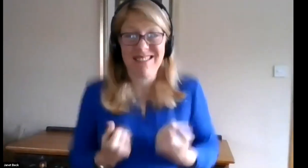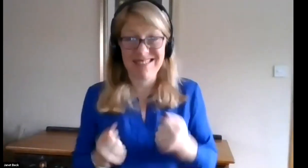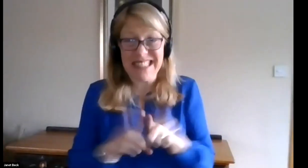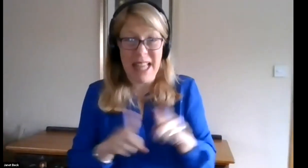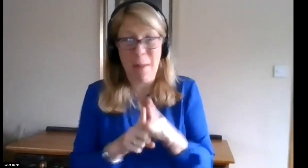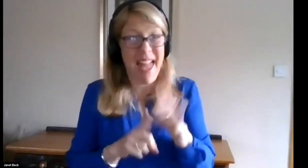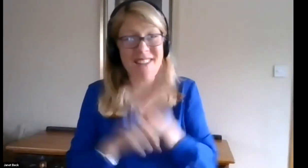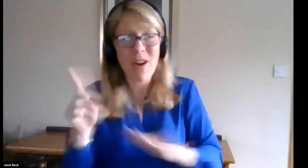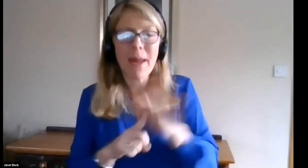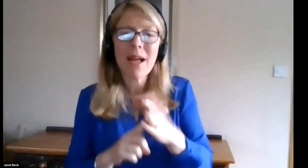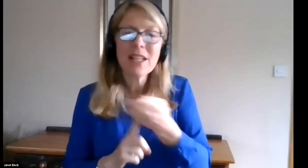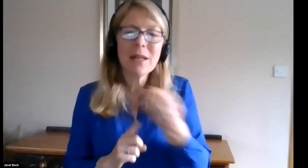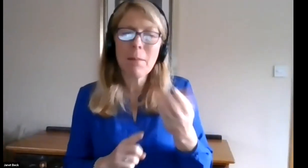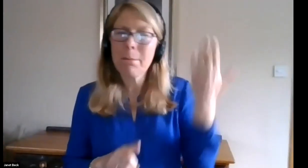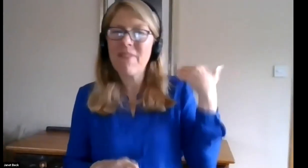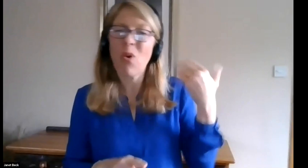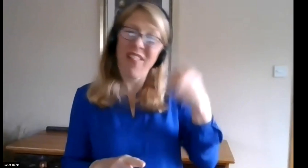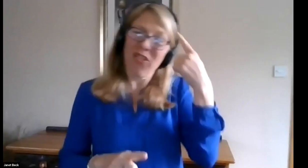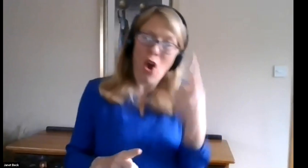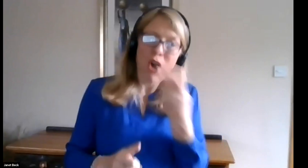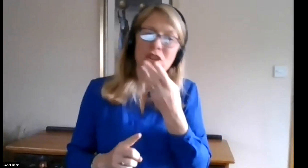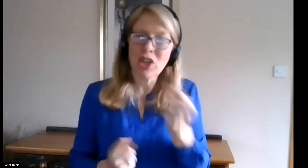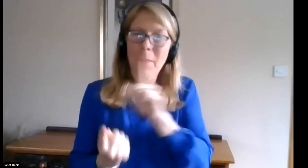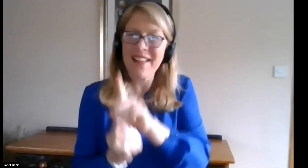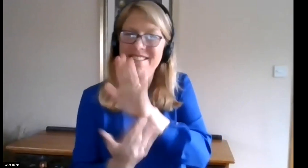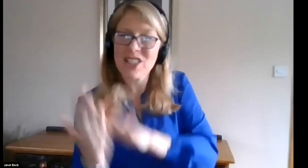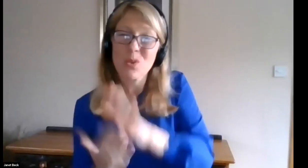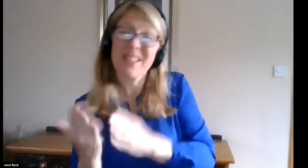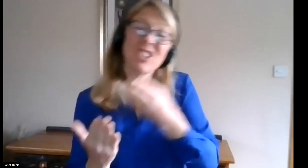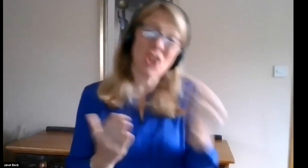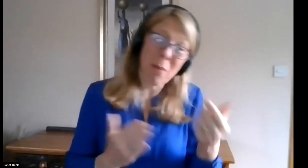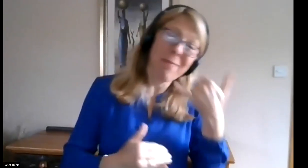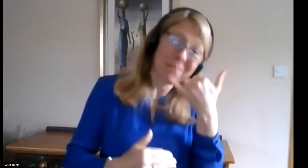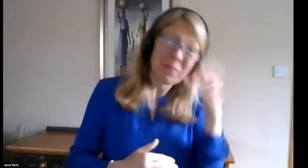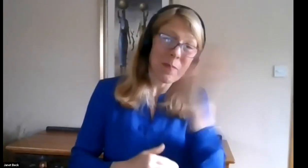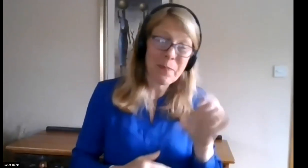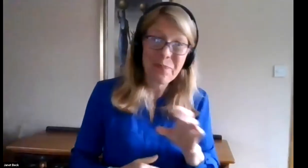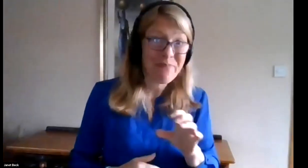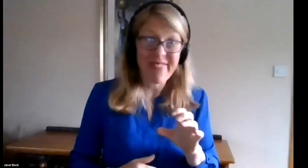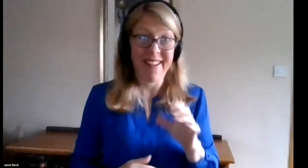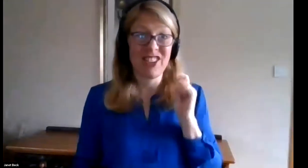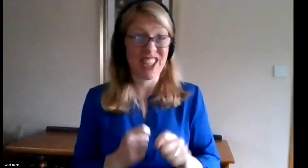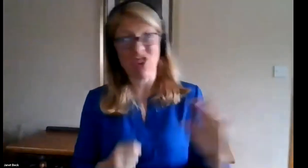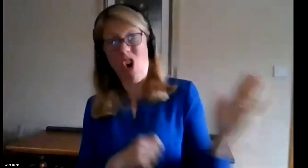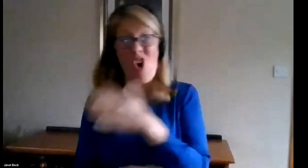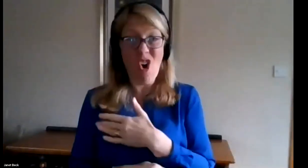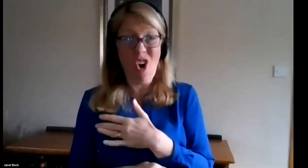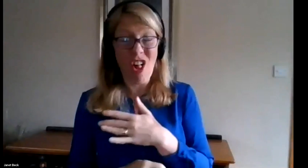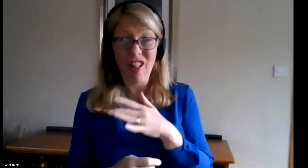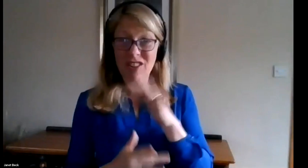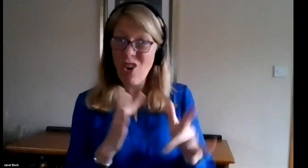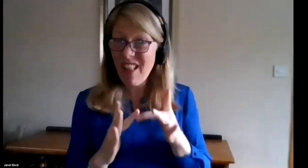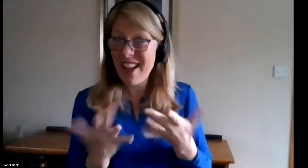person. But I think as the research process went along and the pandemic also went